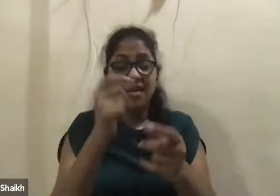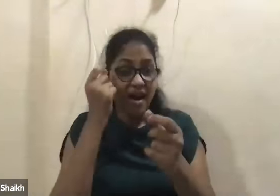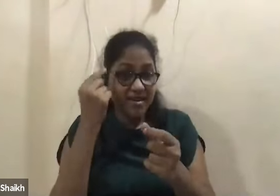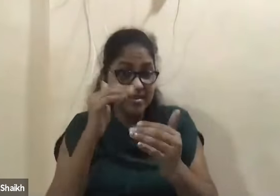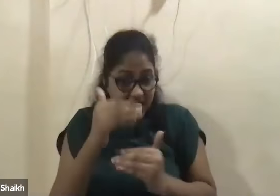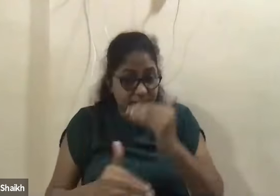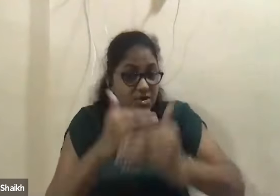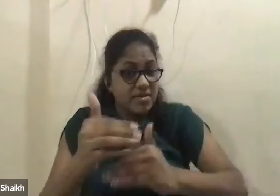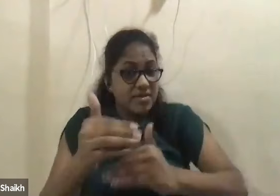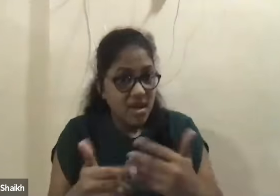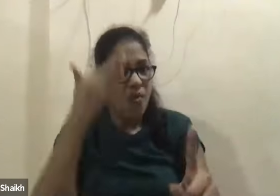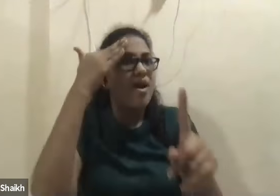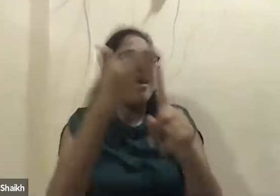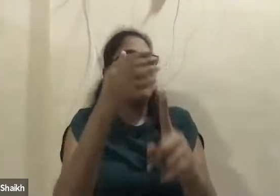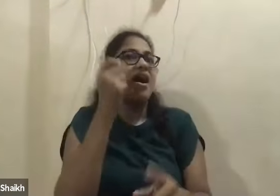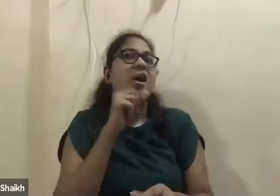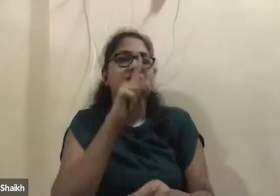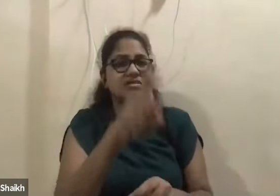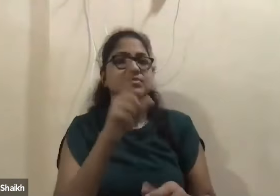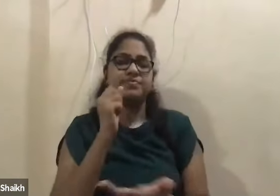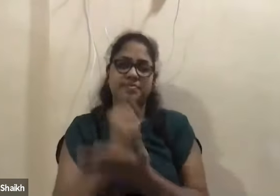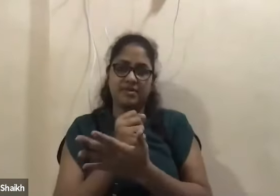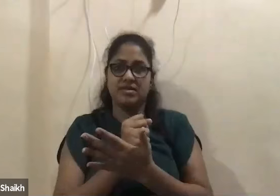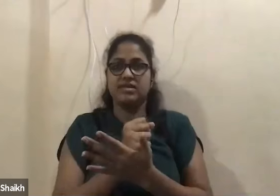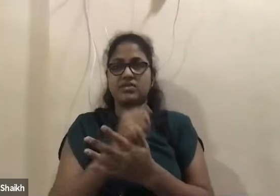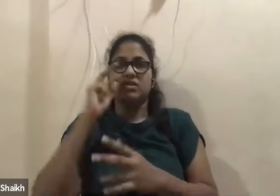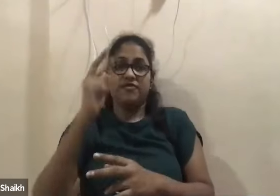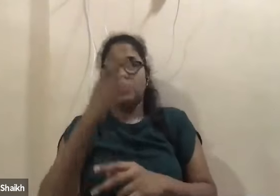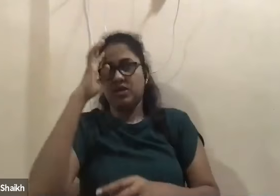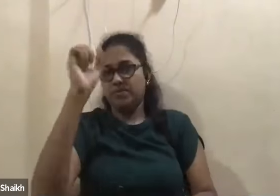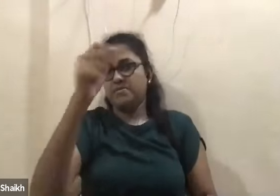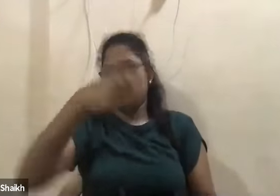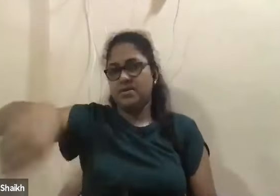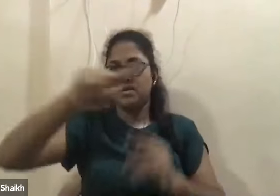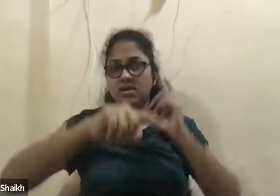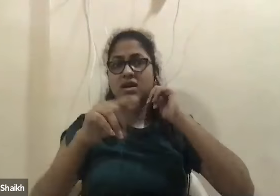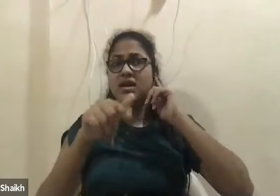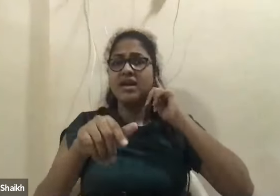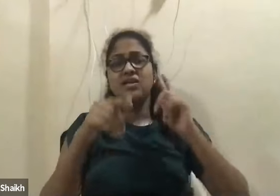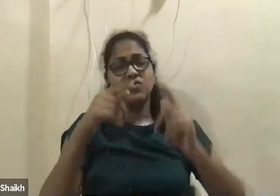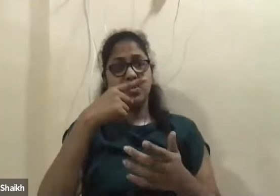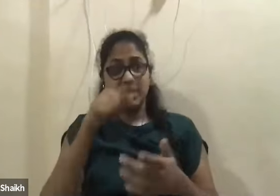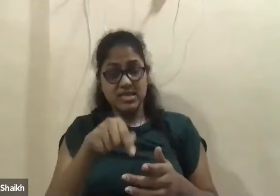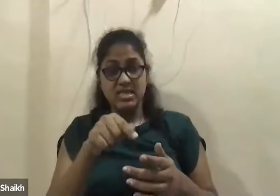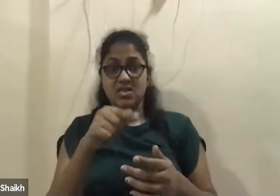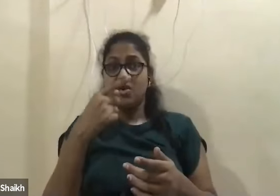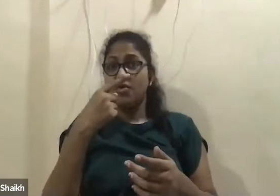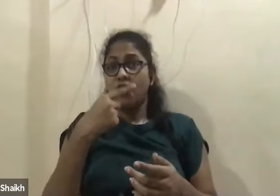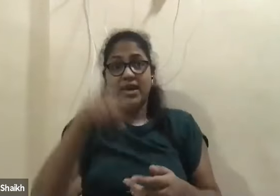it. Is also an aspect that you should keep in mind, though it's not really legal, but I thought I would point this out